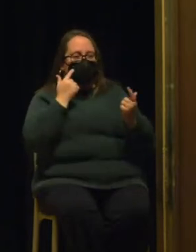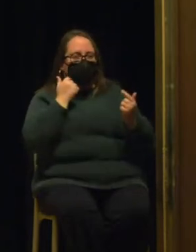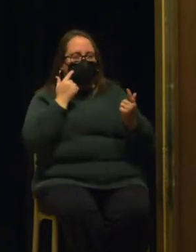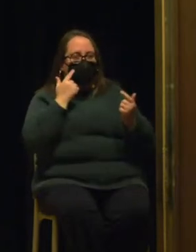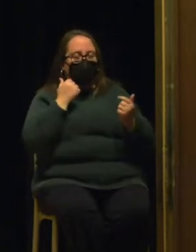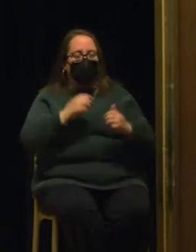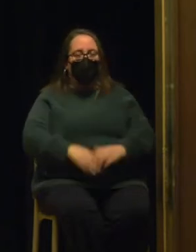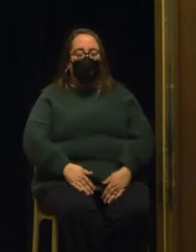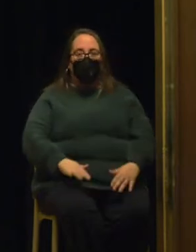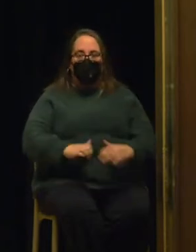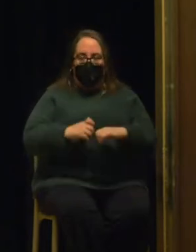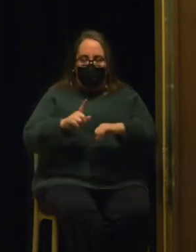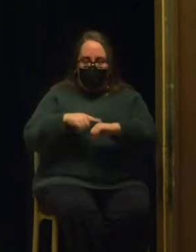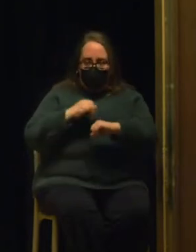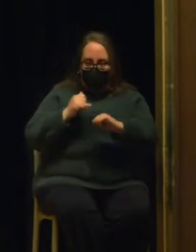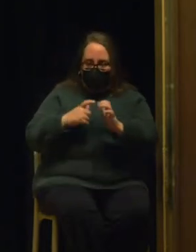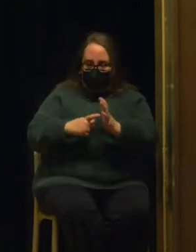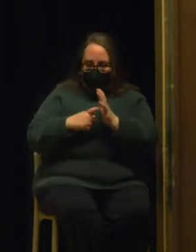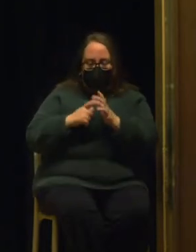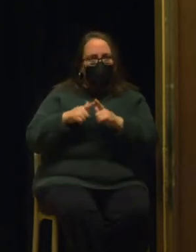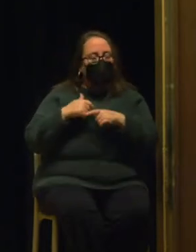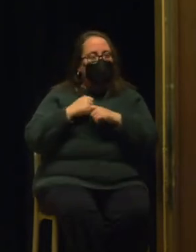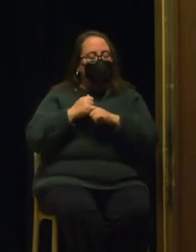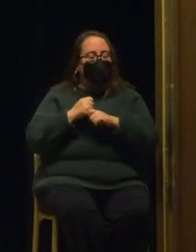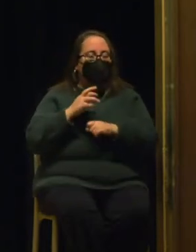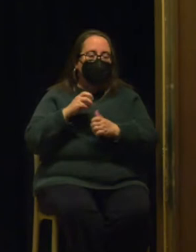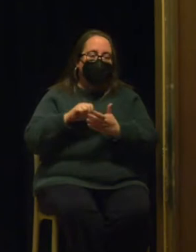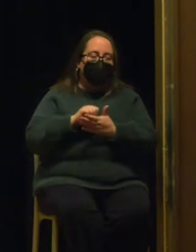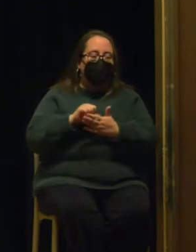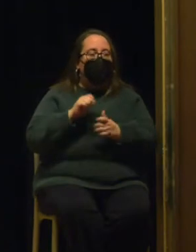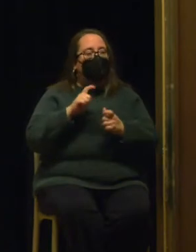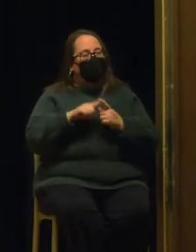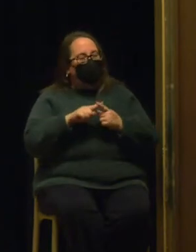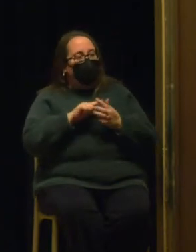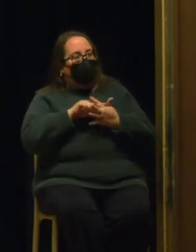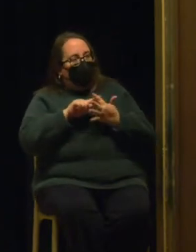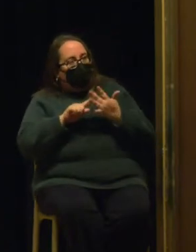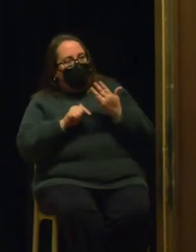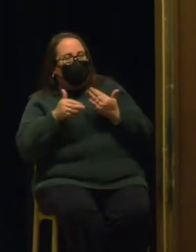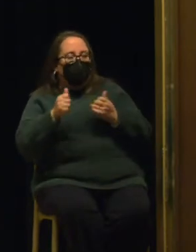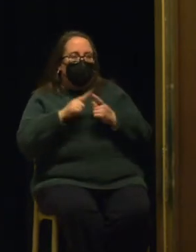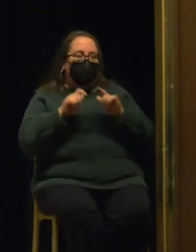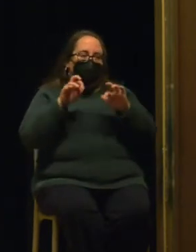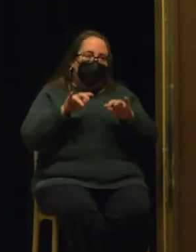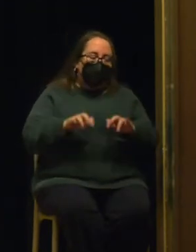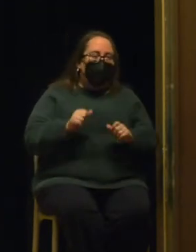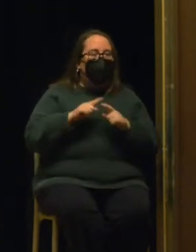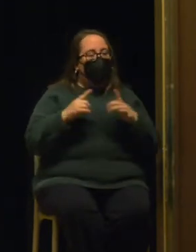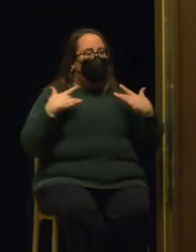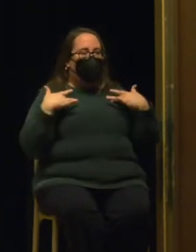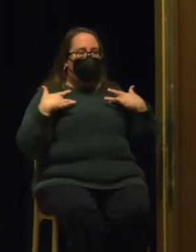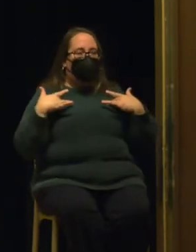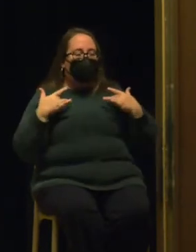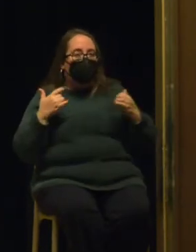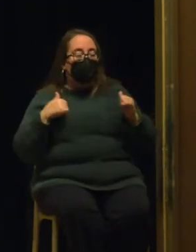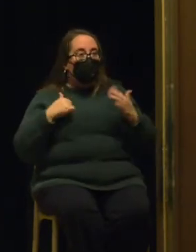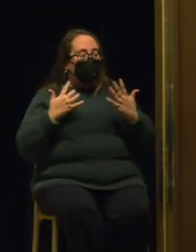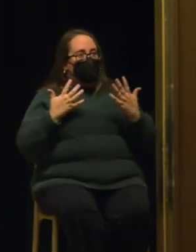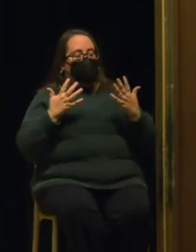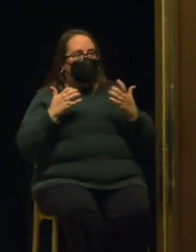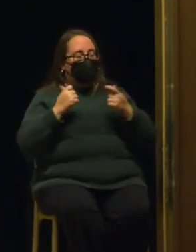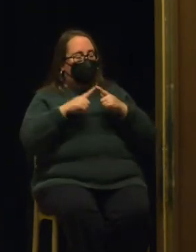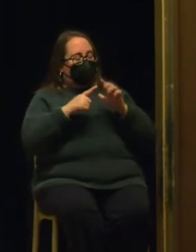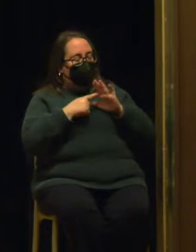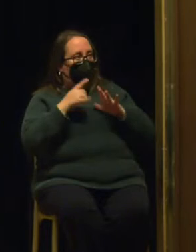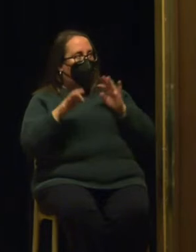How long can that take to produce? I was like, well, you gotta get that. You gotta write the articles. You gotta do the fashion. I mean, I was trying to explain to him. He's like, no,